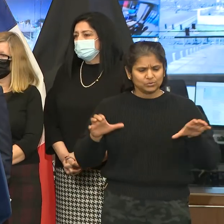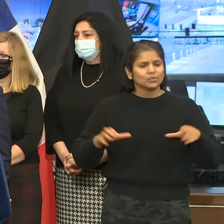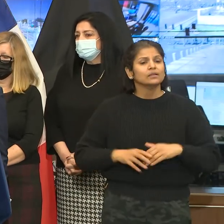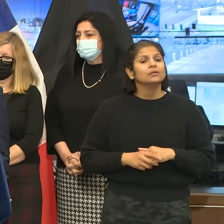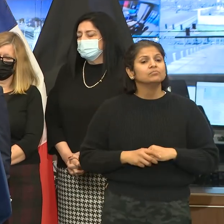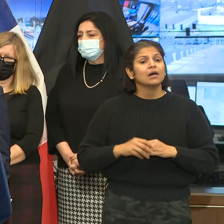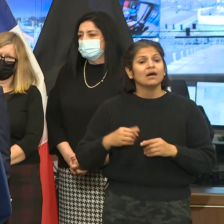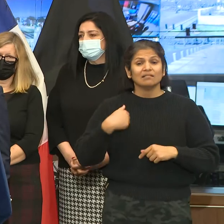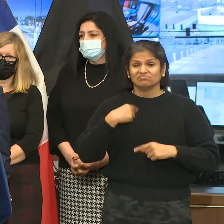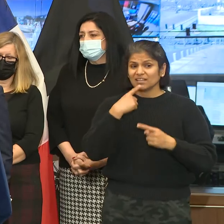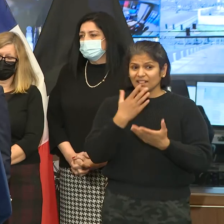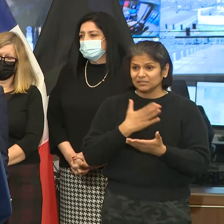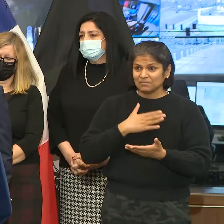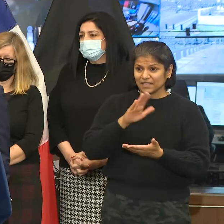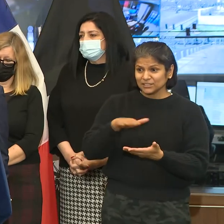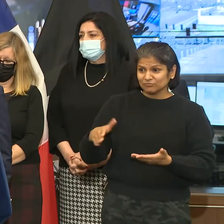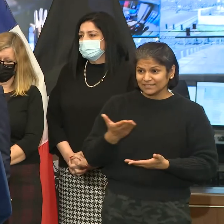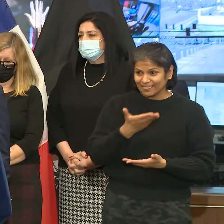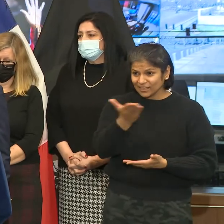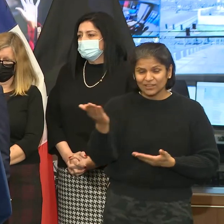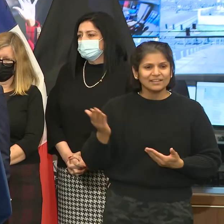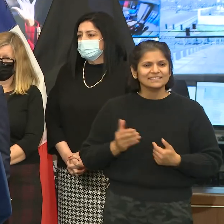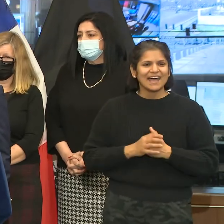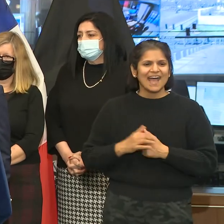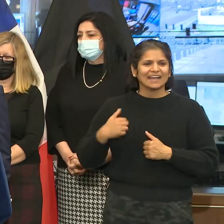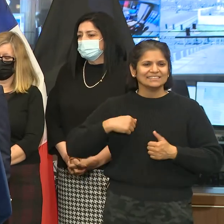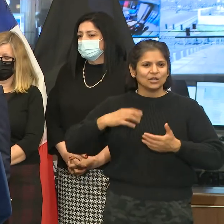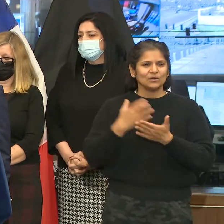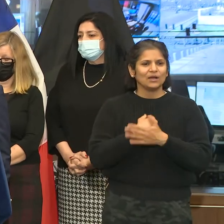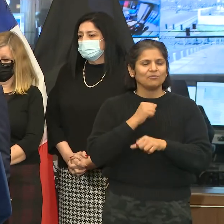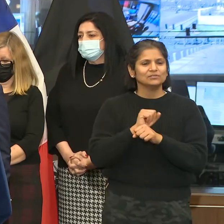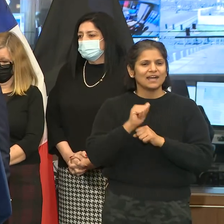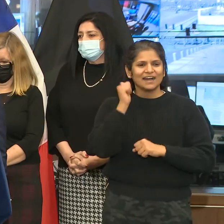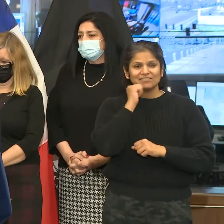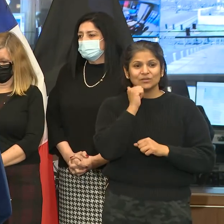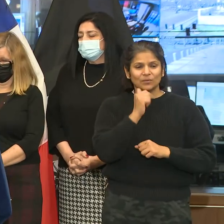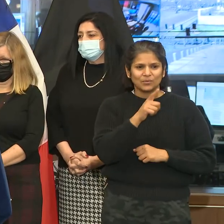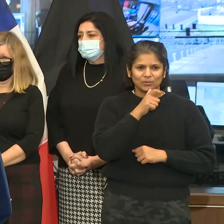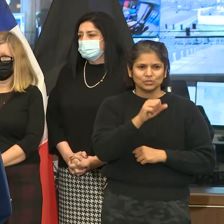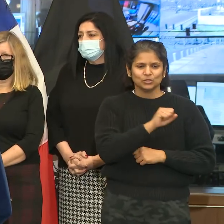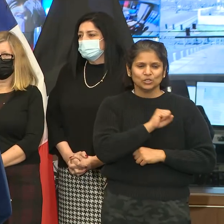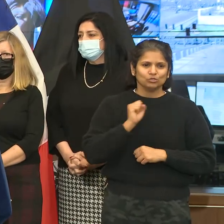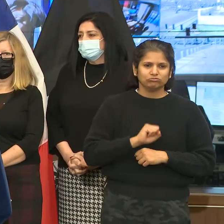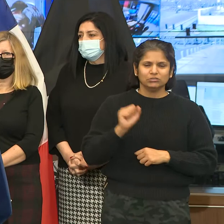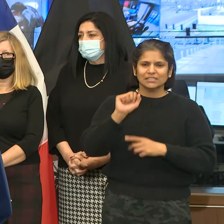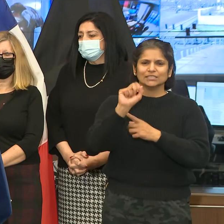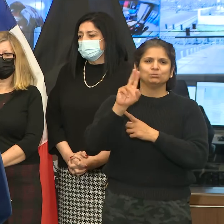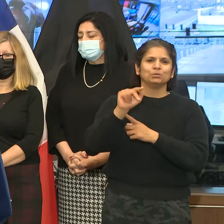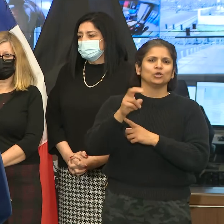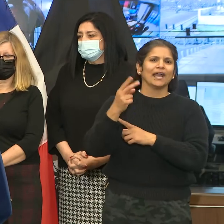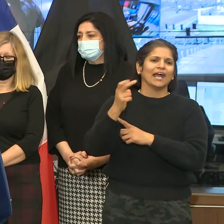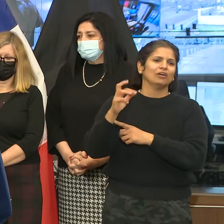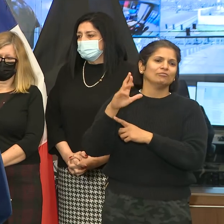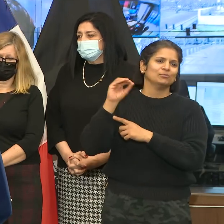with us today, that I get to work every day now with superheroes, and I cannot wait to get started working with